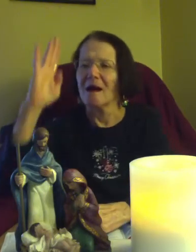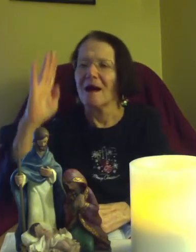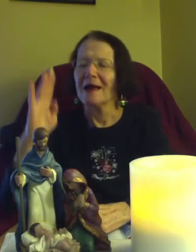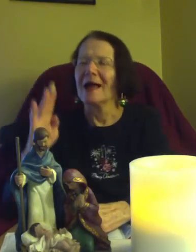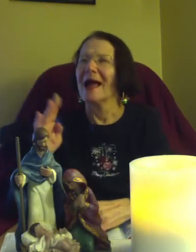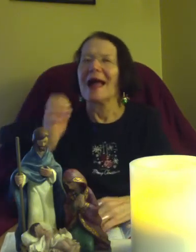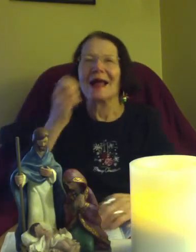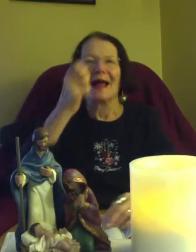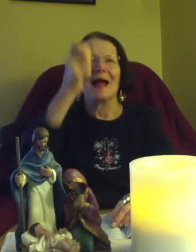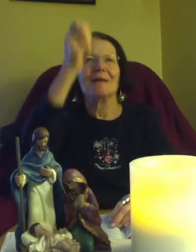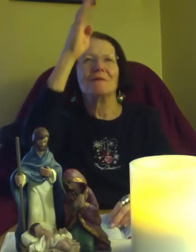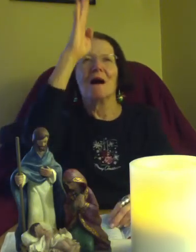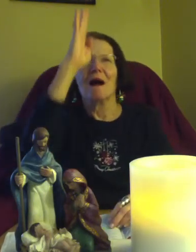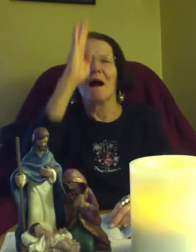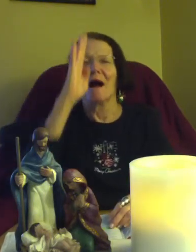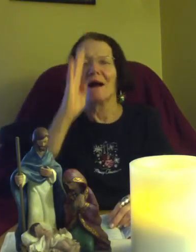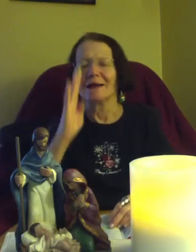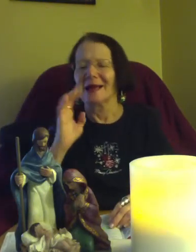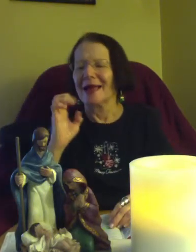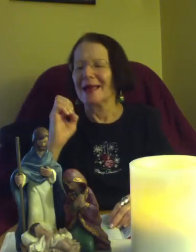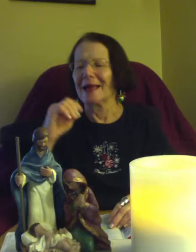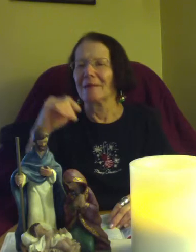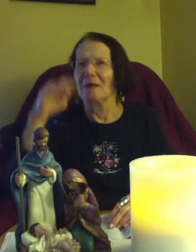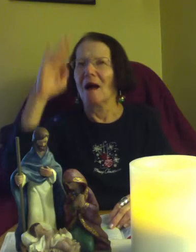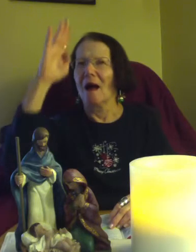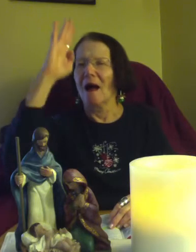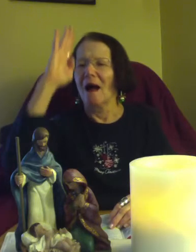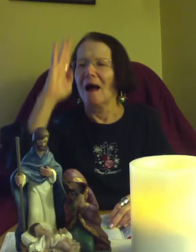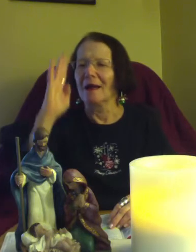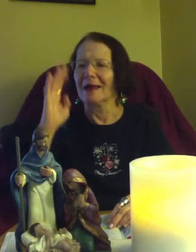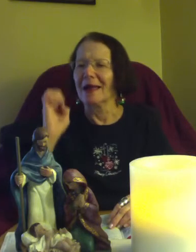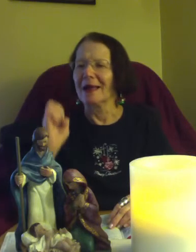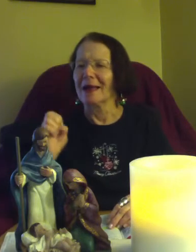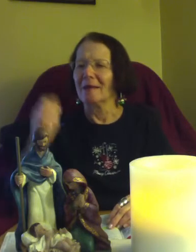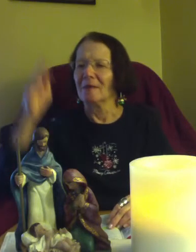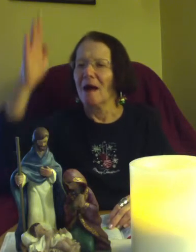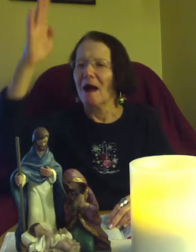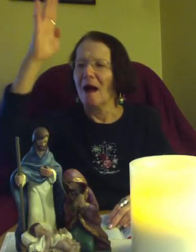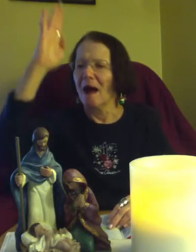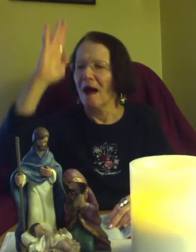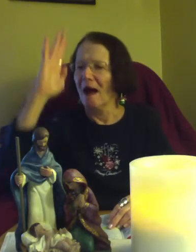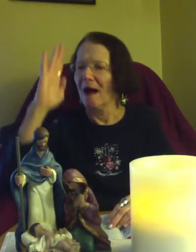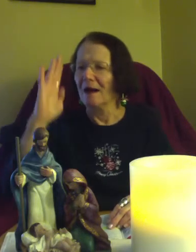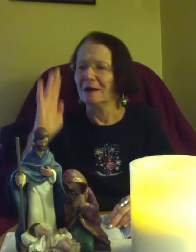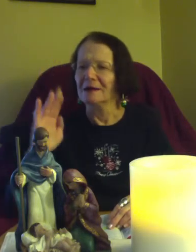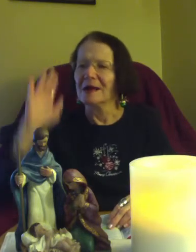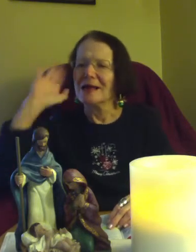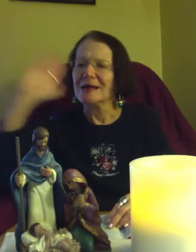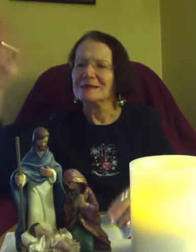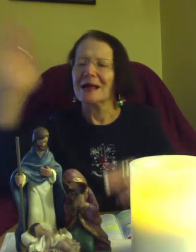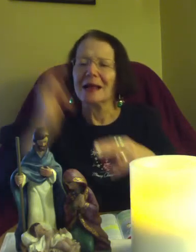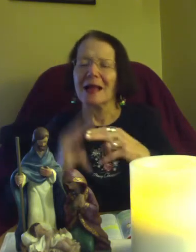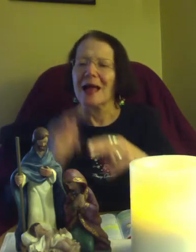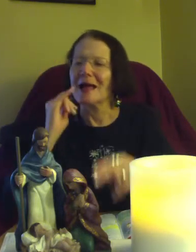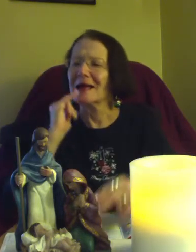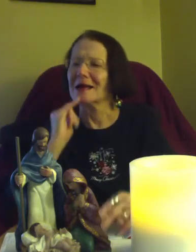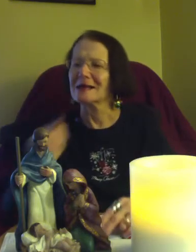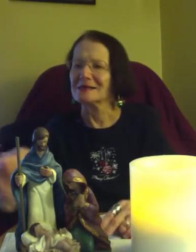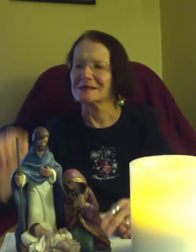Can't run back behind in a in